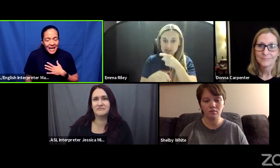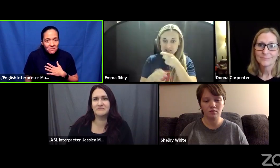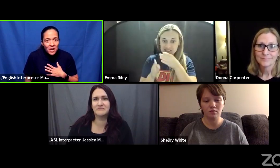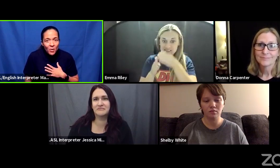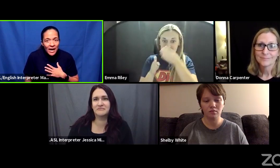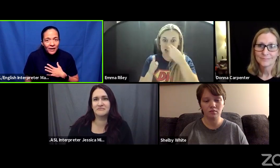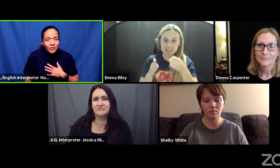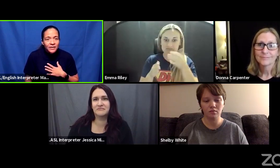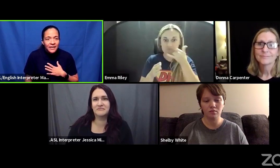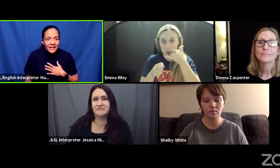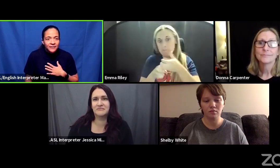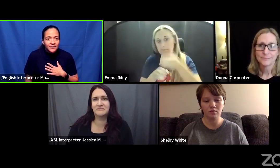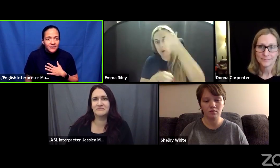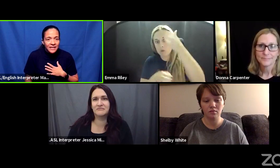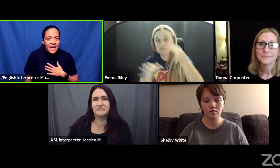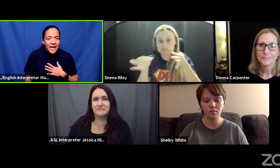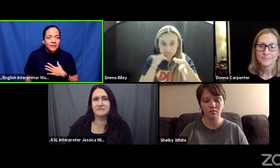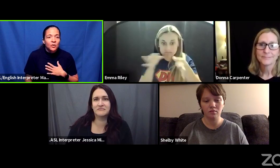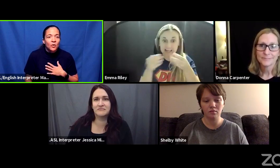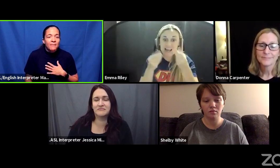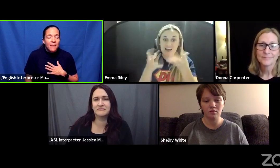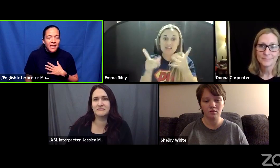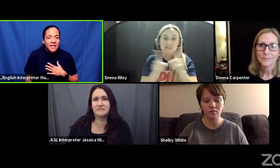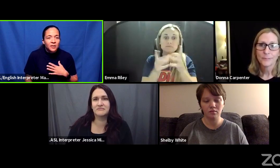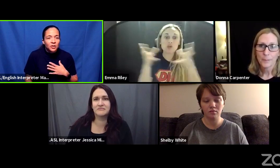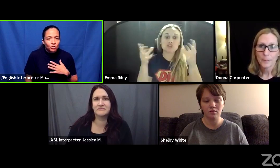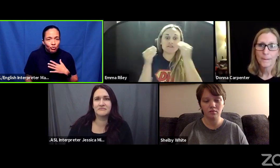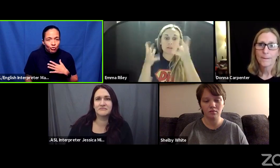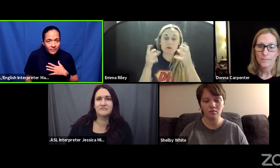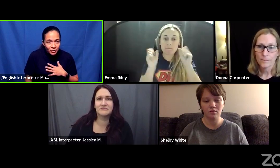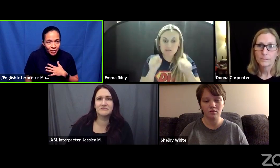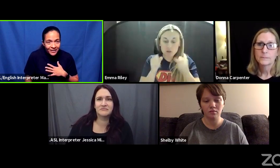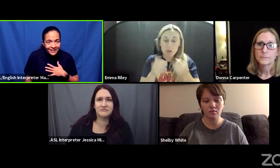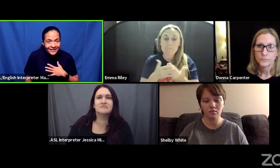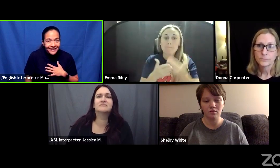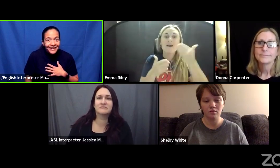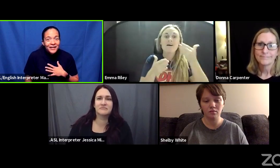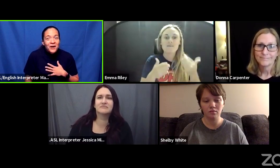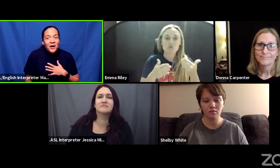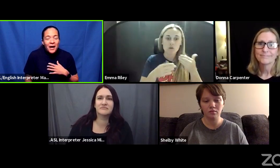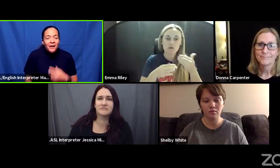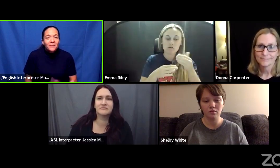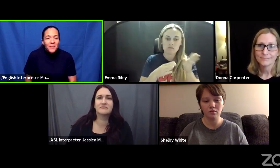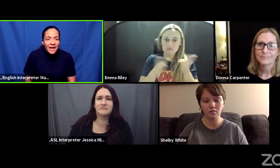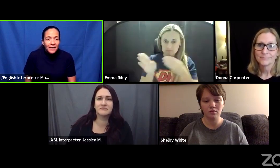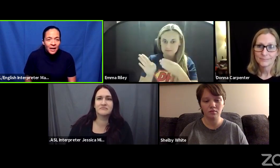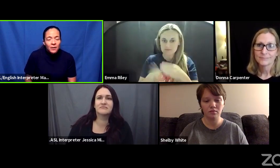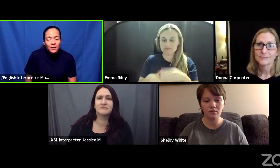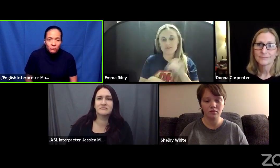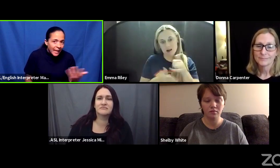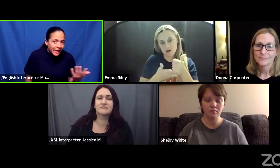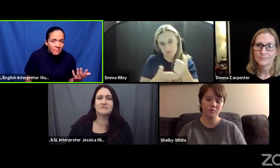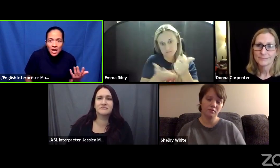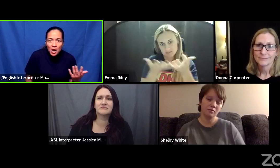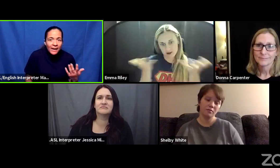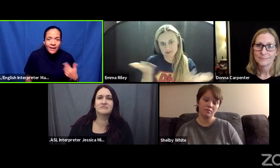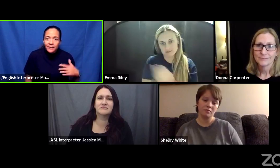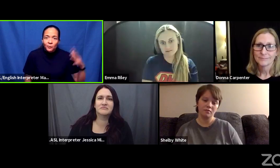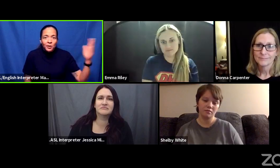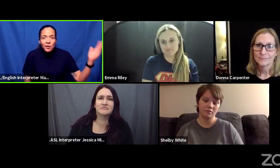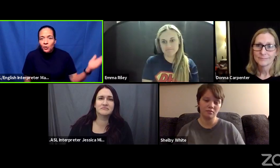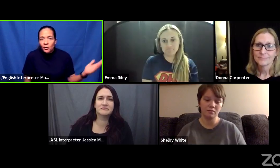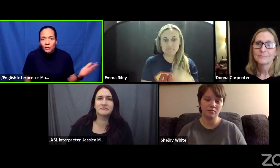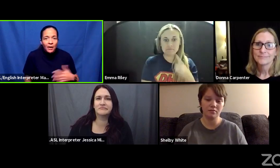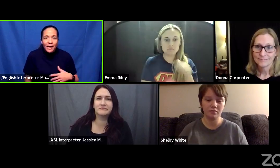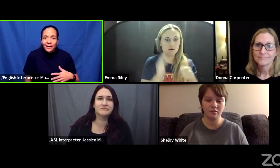take me a while to get to see that. So I may need a description of that, like a